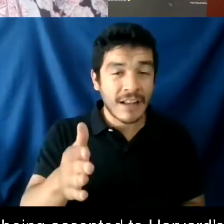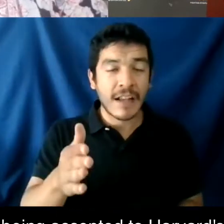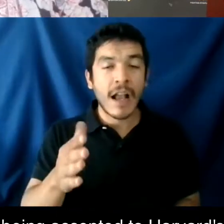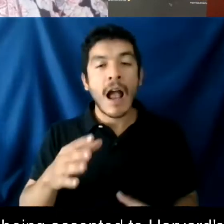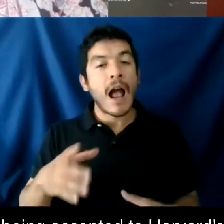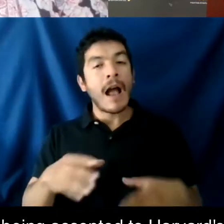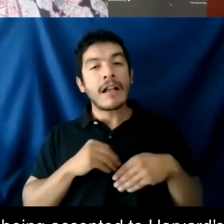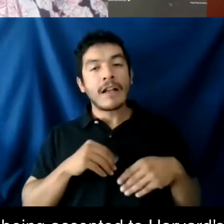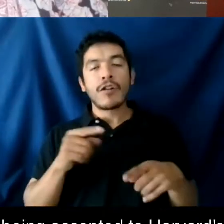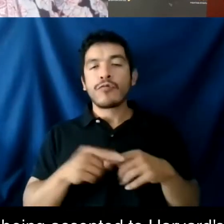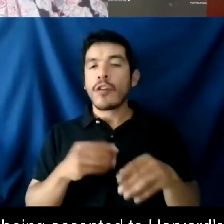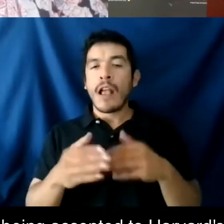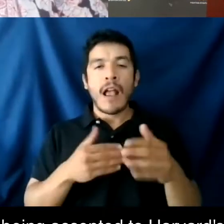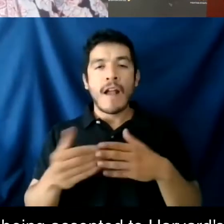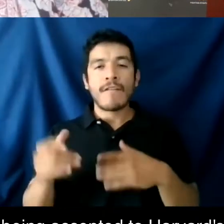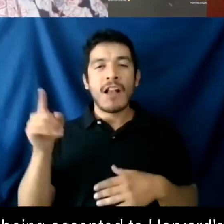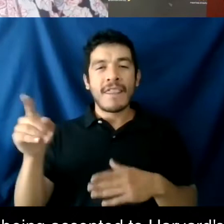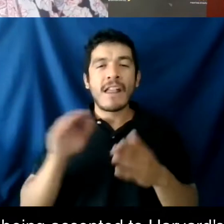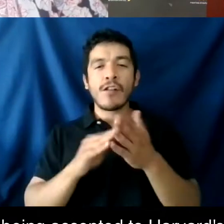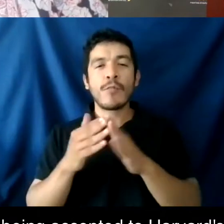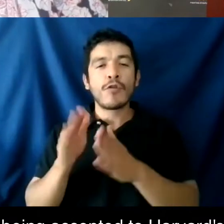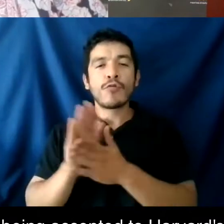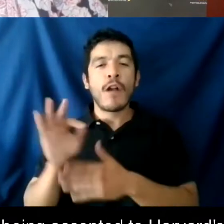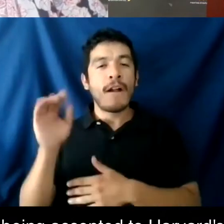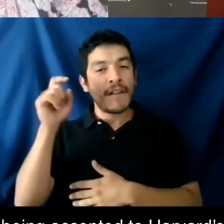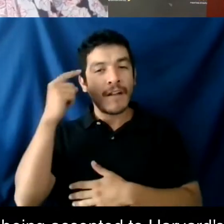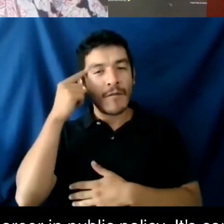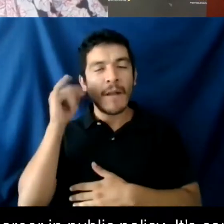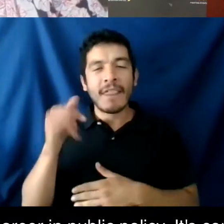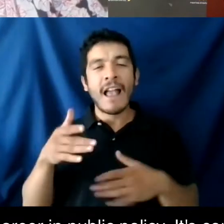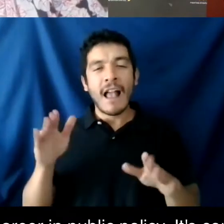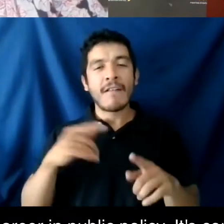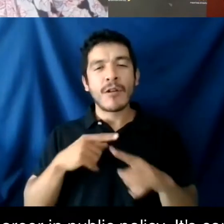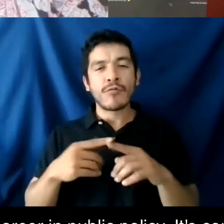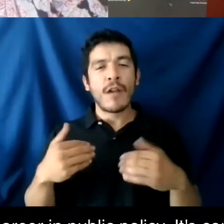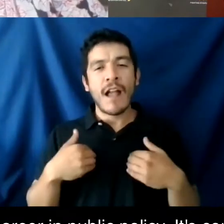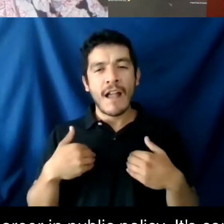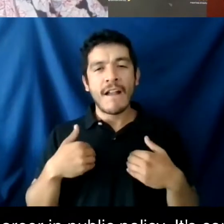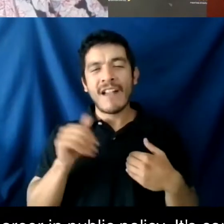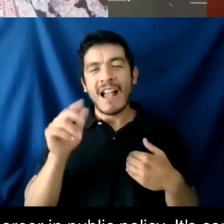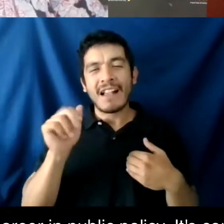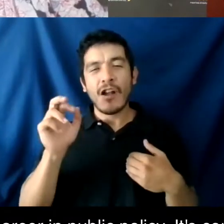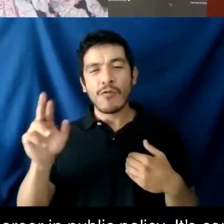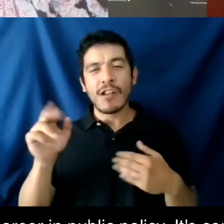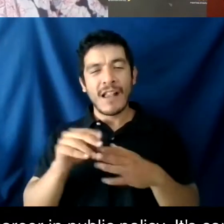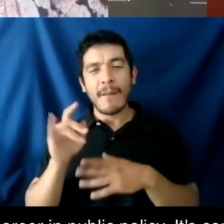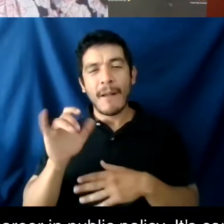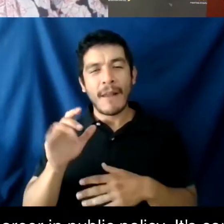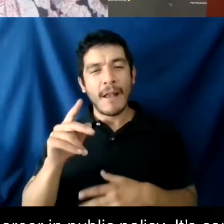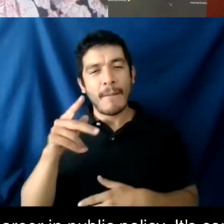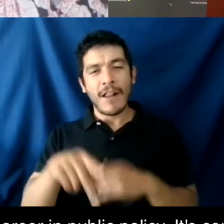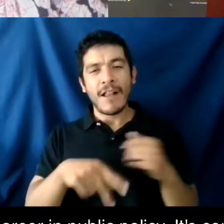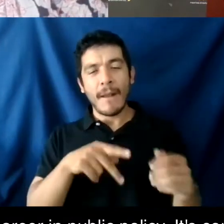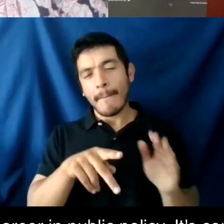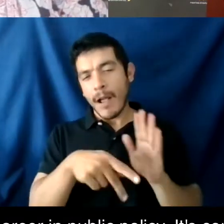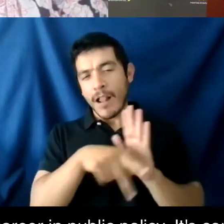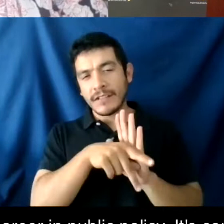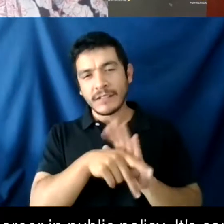accepted to Harvard's Kennedy School of Government, which allowed me to have a career in public policy.